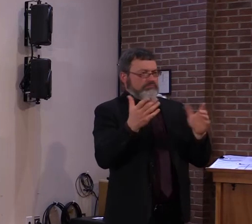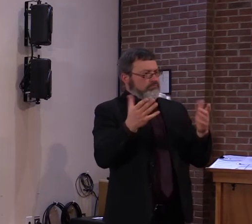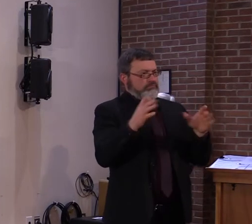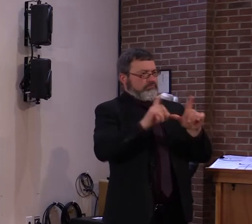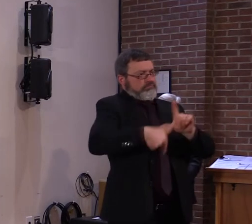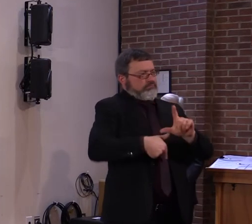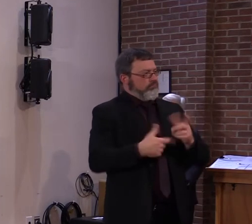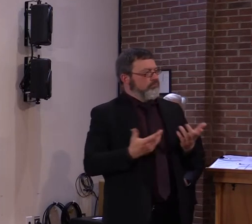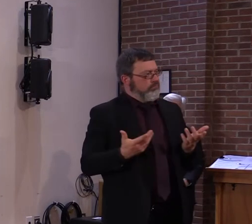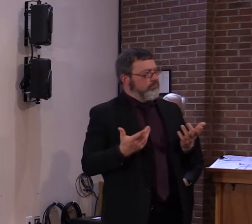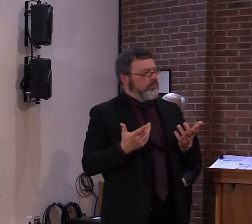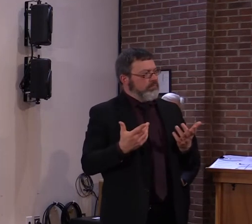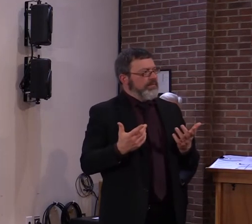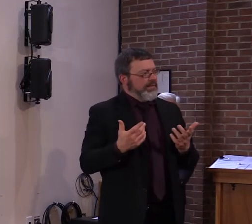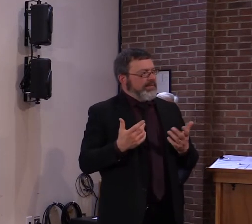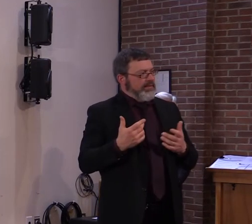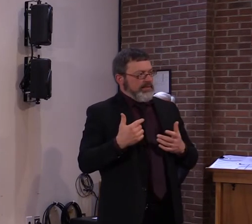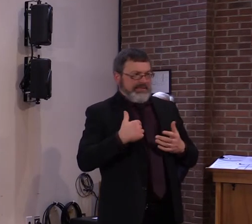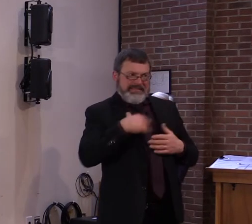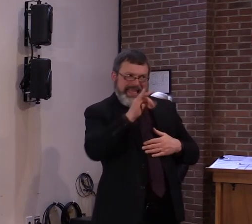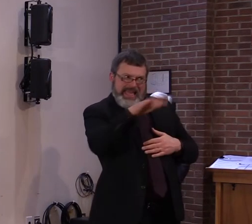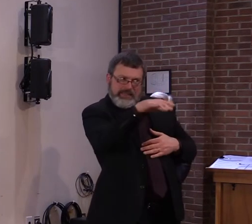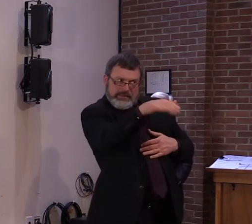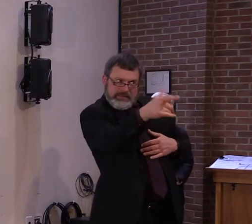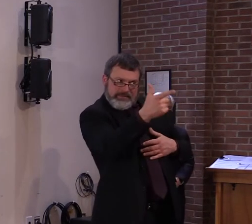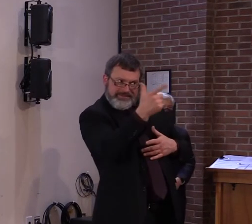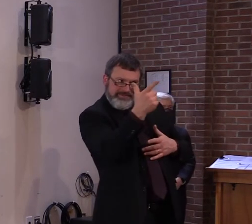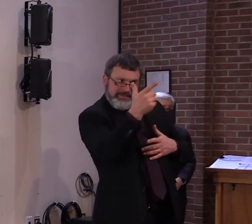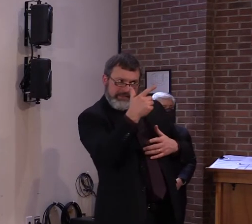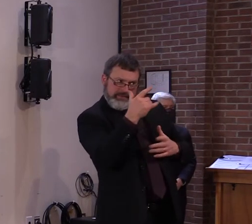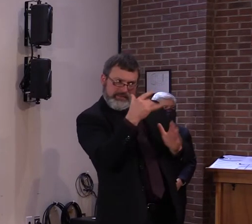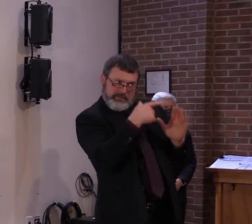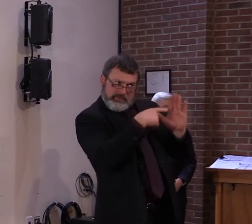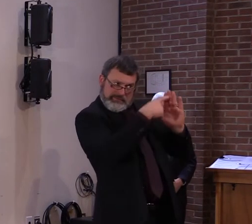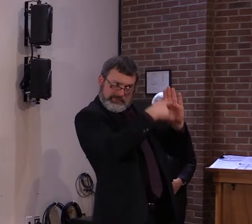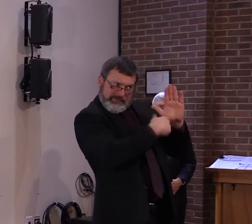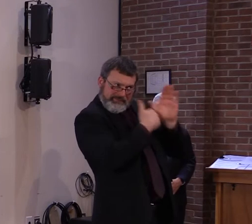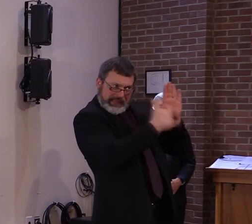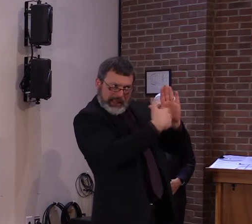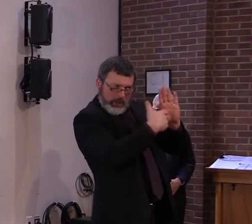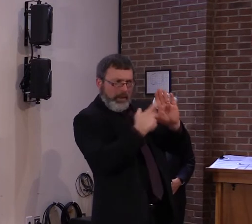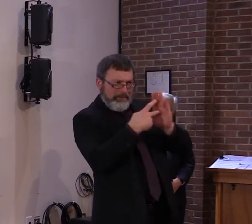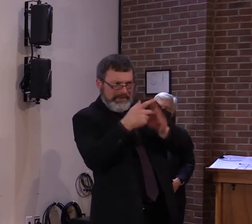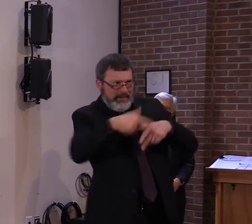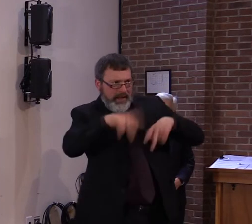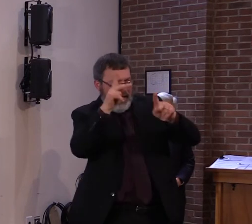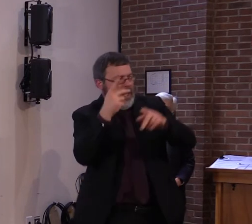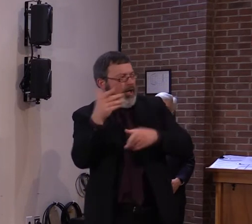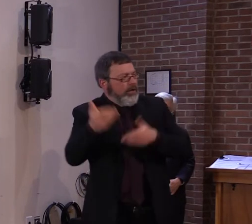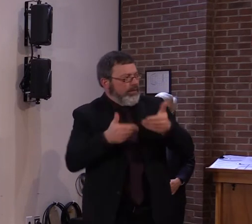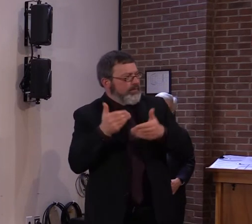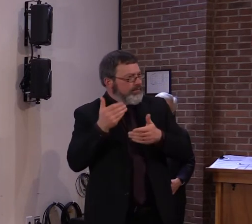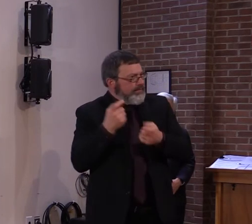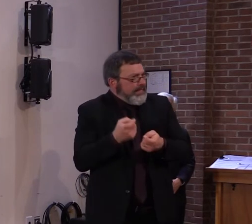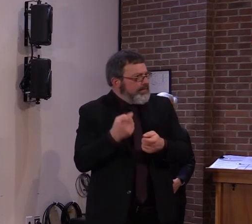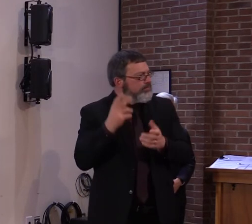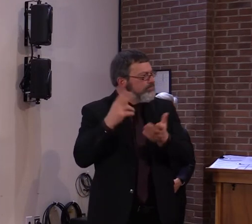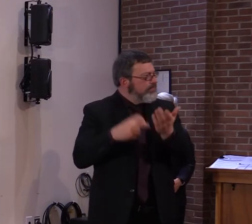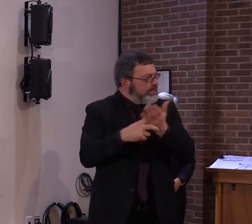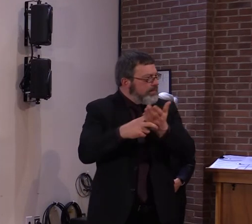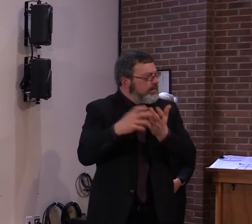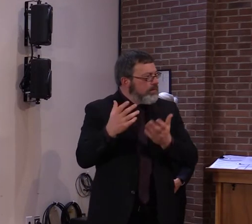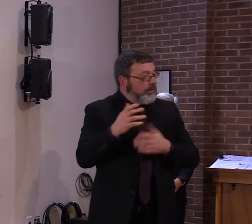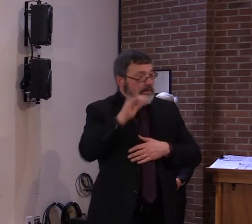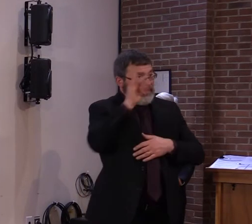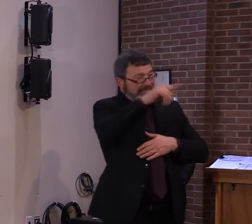other states. They need to quarantine, plain and simple. If they don't, and if they not truthful